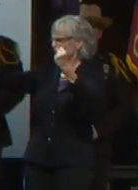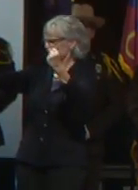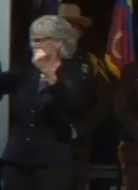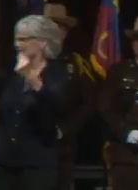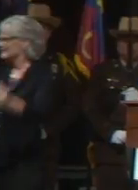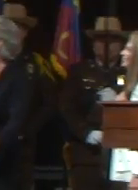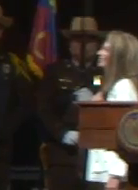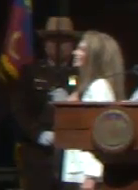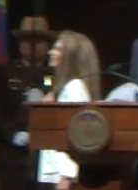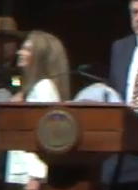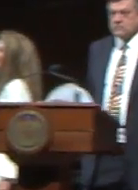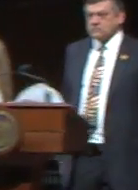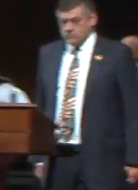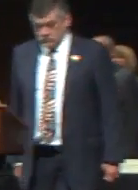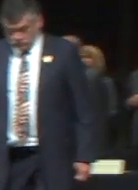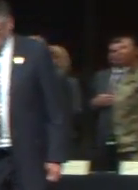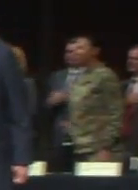brave?